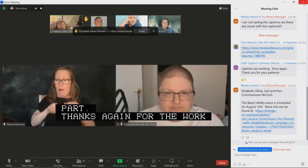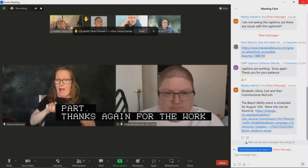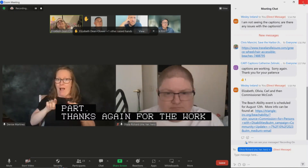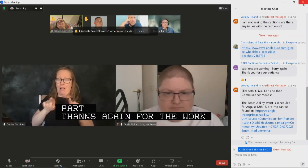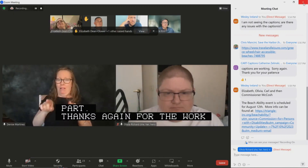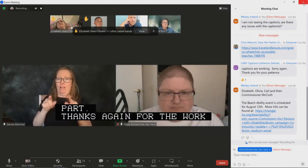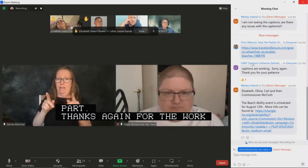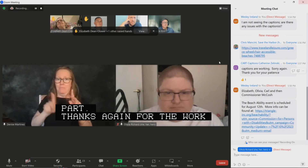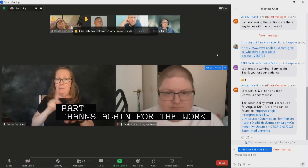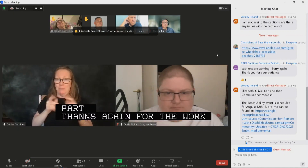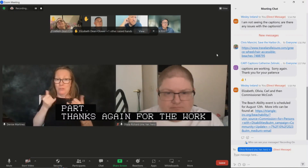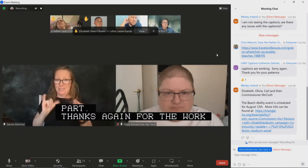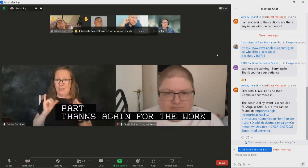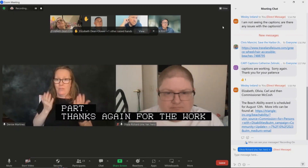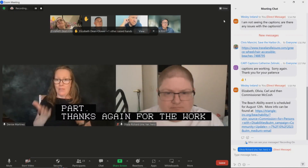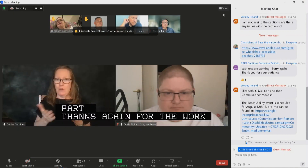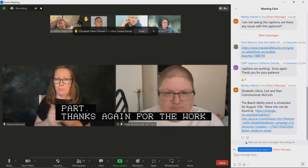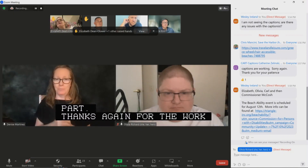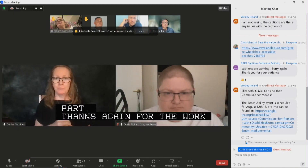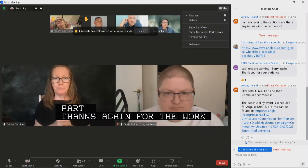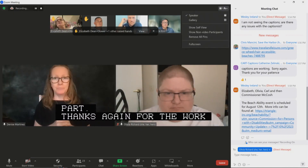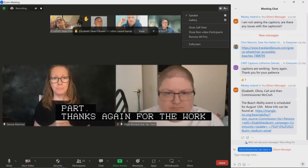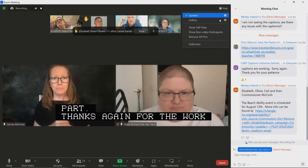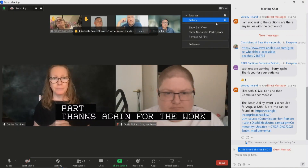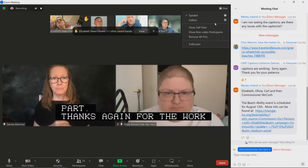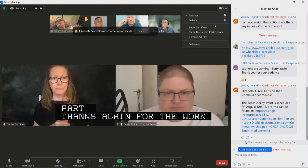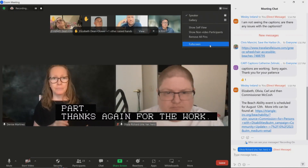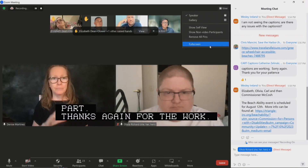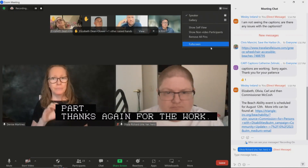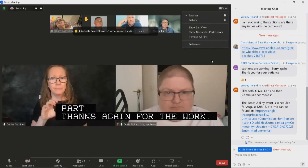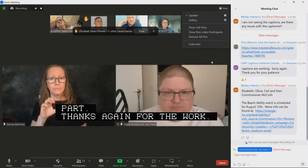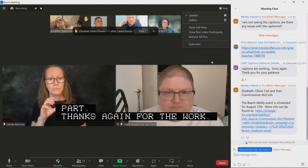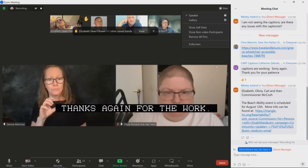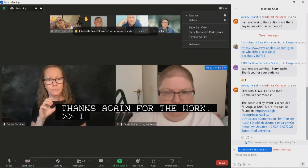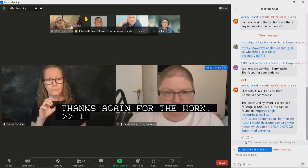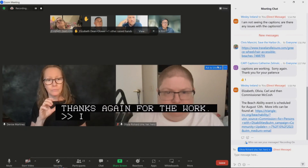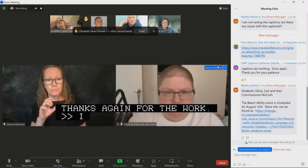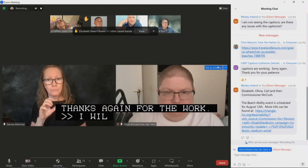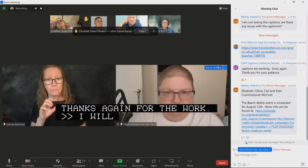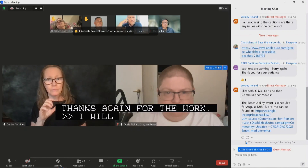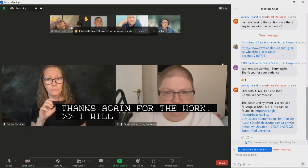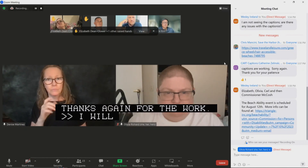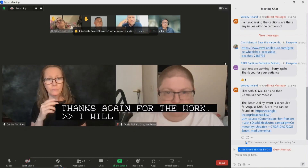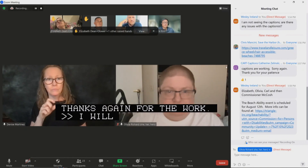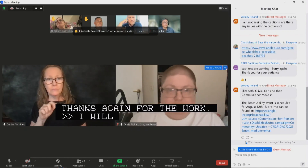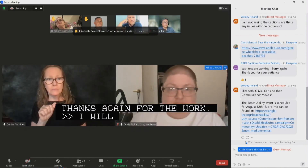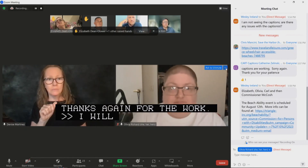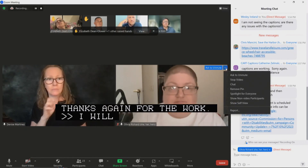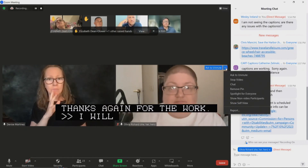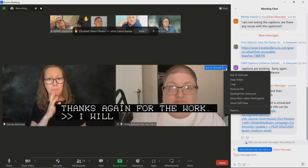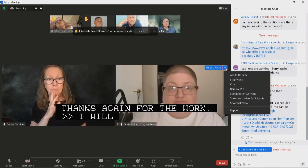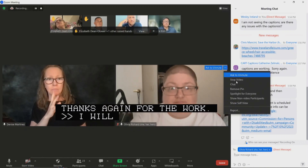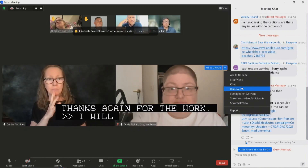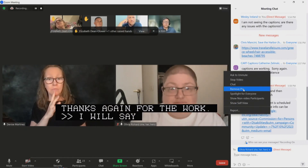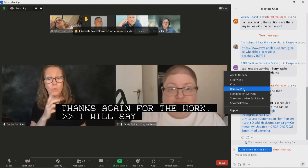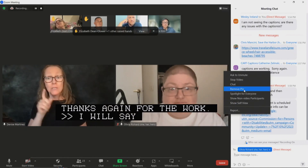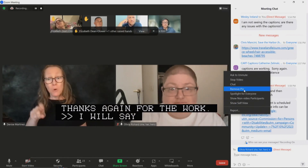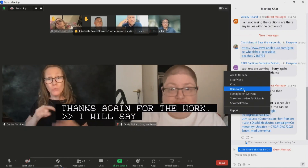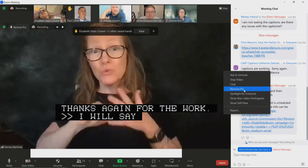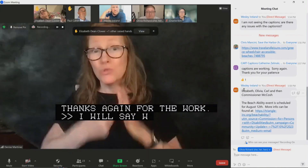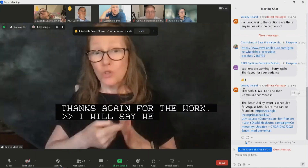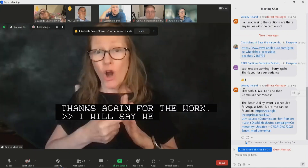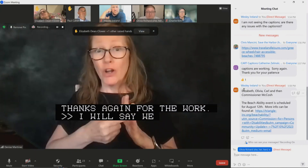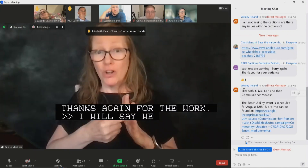Thanks, Elizabeth. I will say we were supposed to start earlier on the speaking program, but it really is up to the mayor's